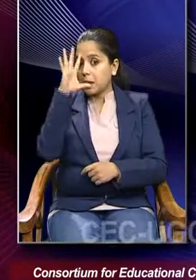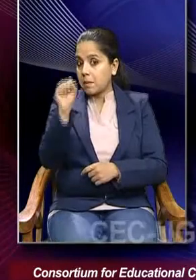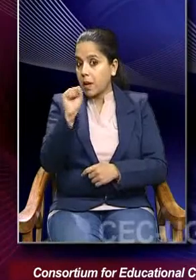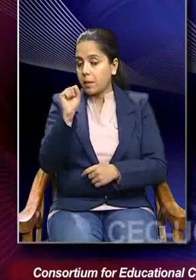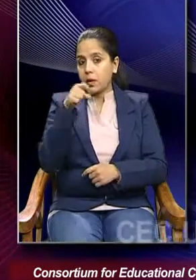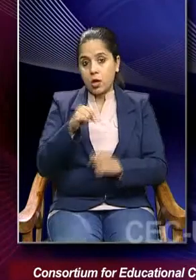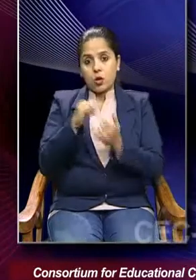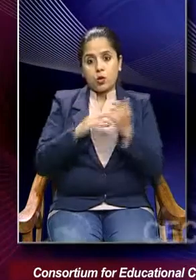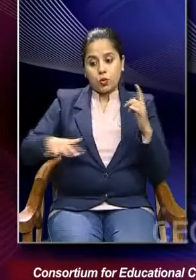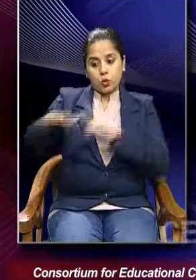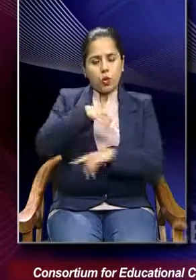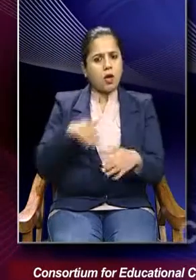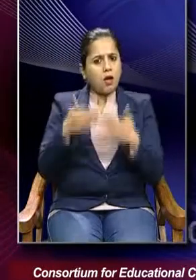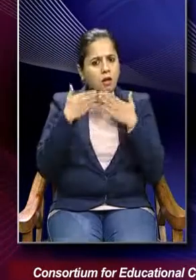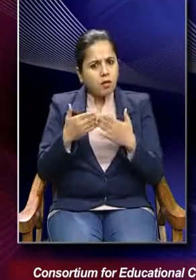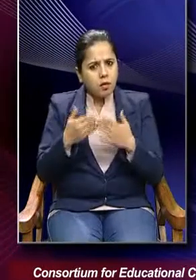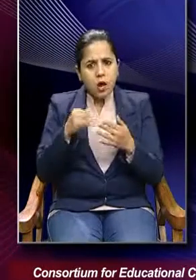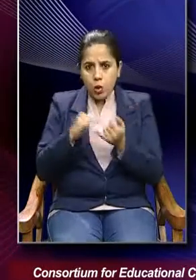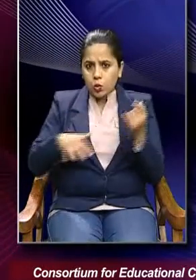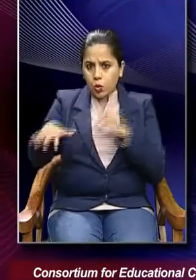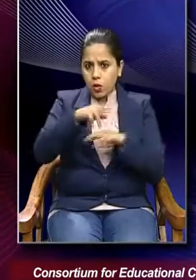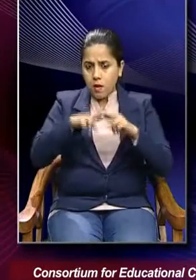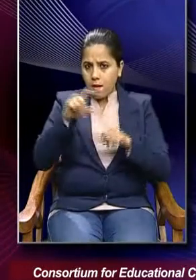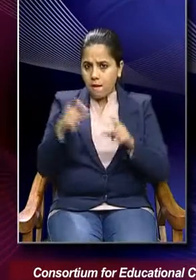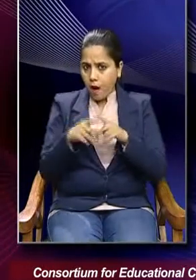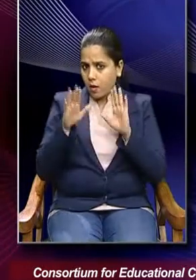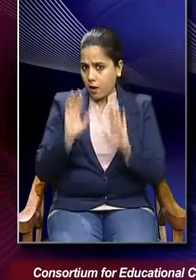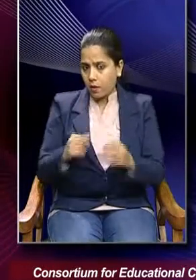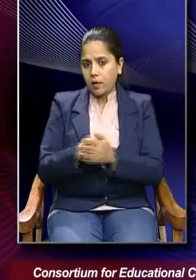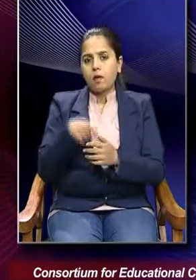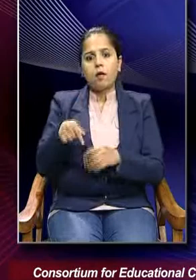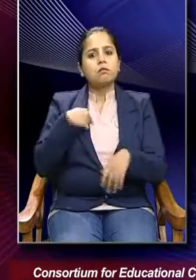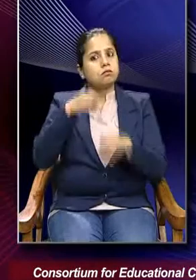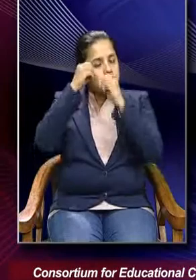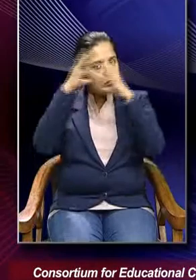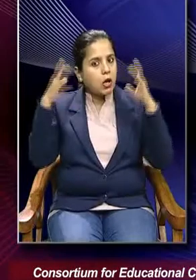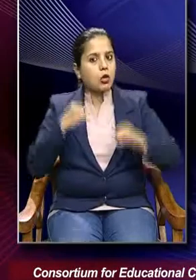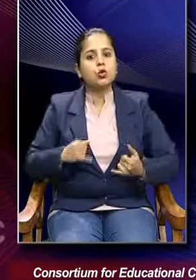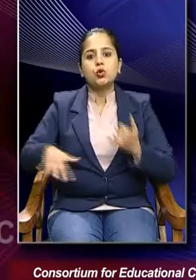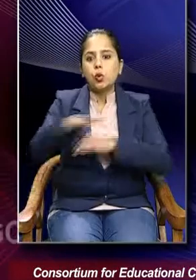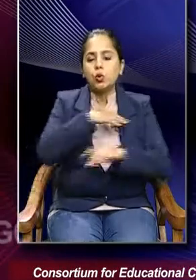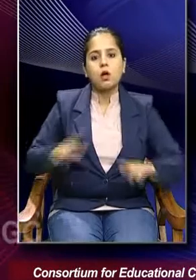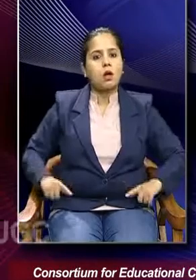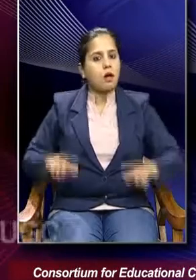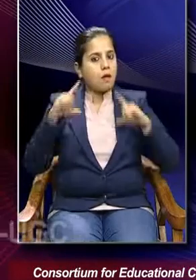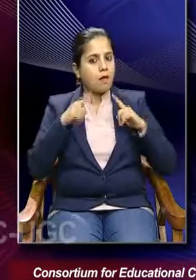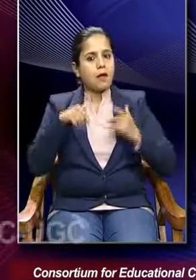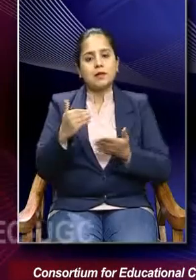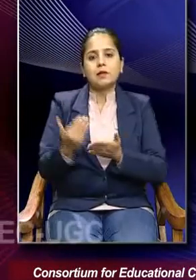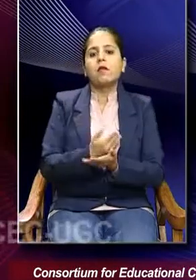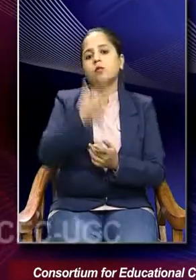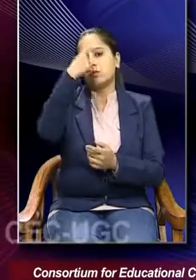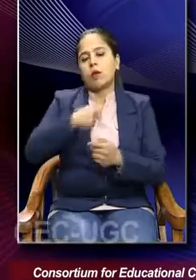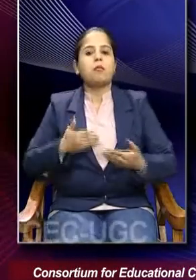the sociologists study social facts, which are aspects of social life that shapes a personal